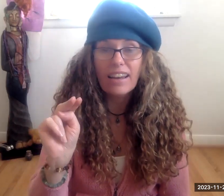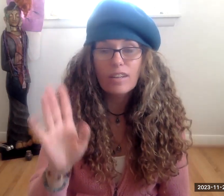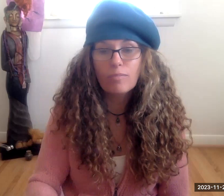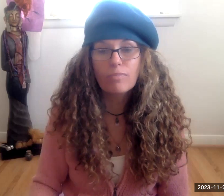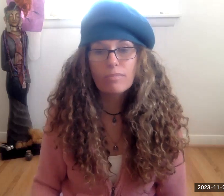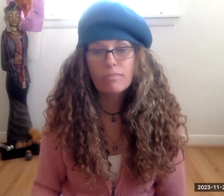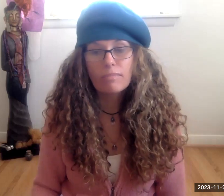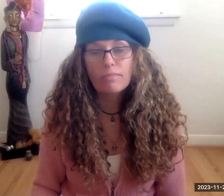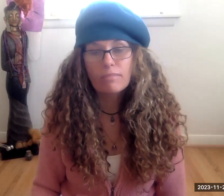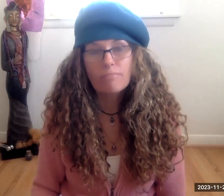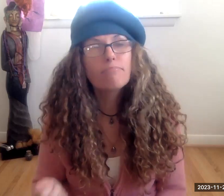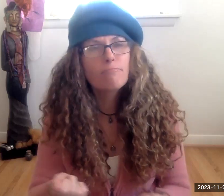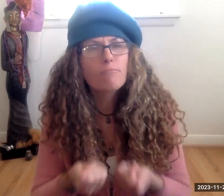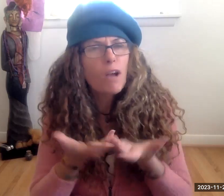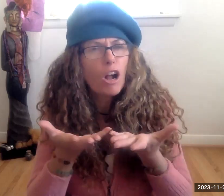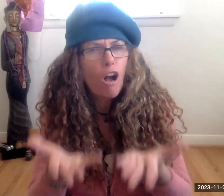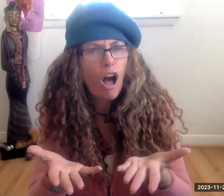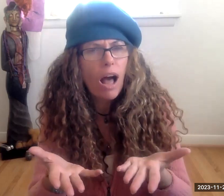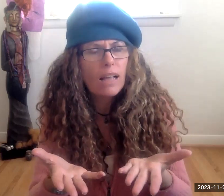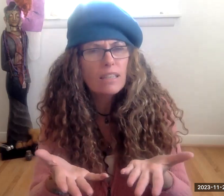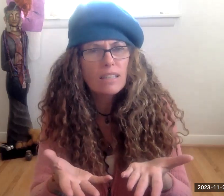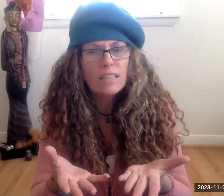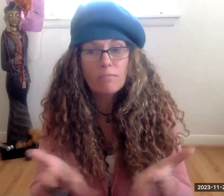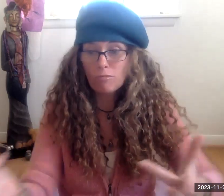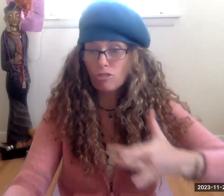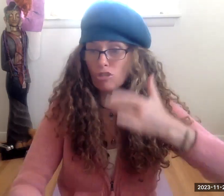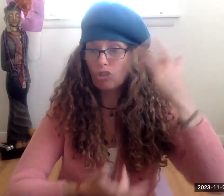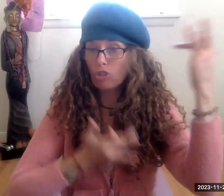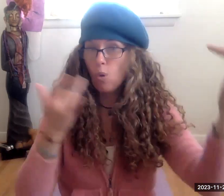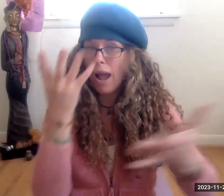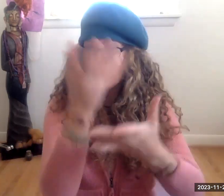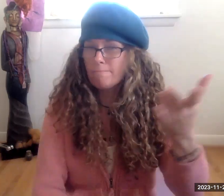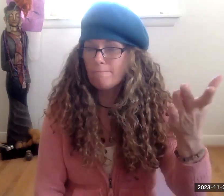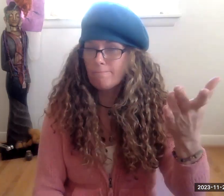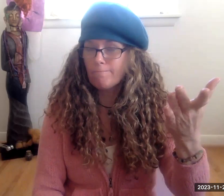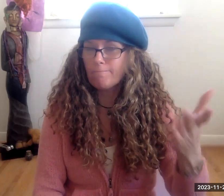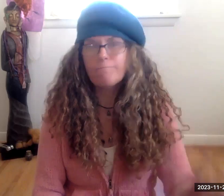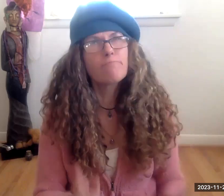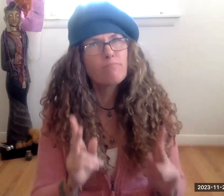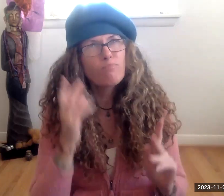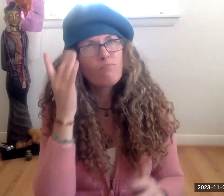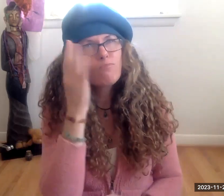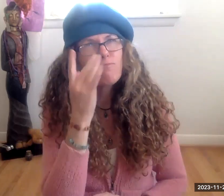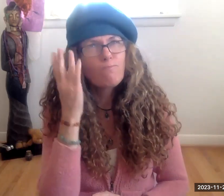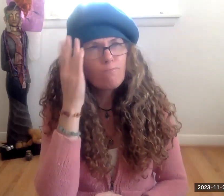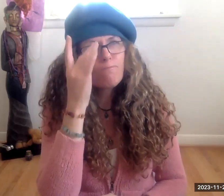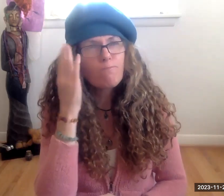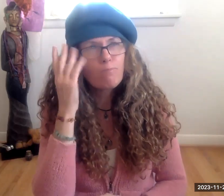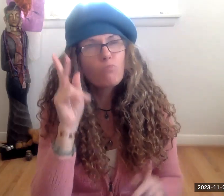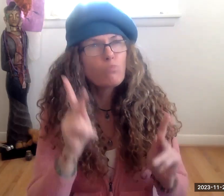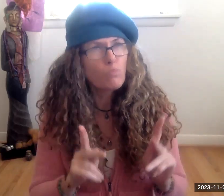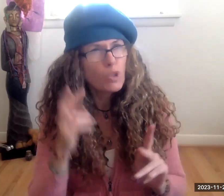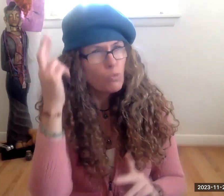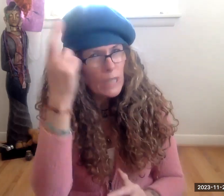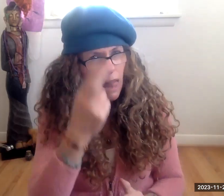Coming to the cause of the lack of joy, one realizes, by pondering on the subject, that